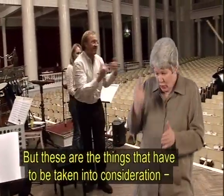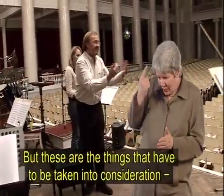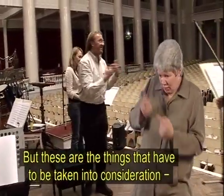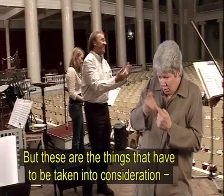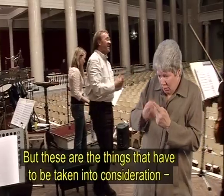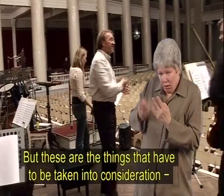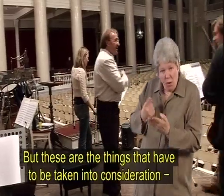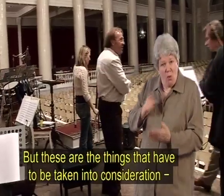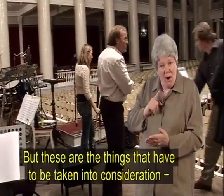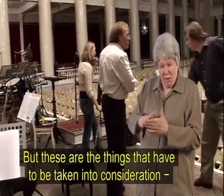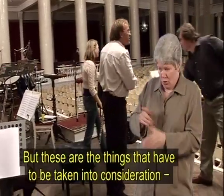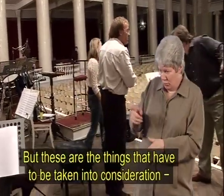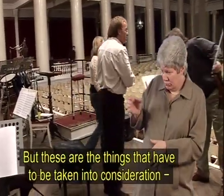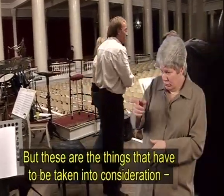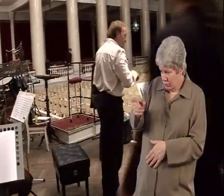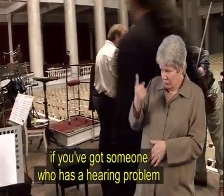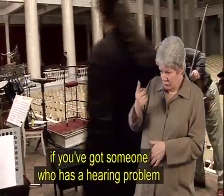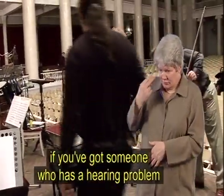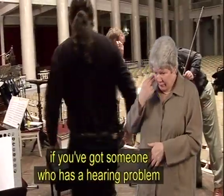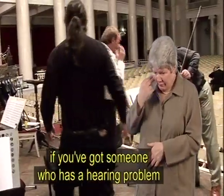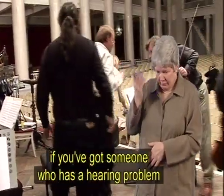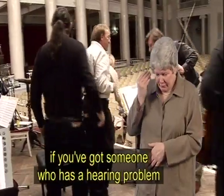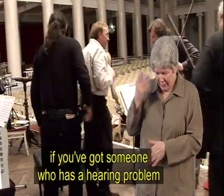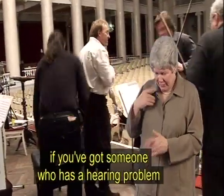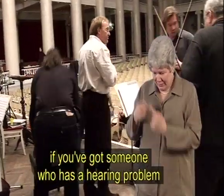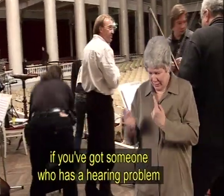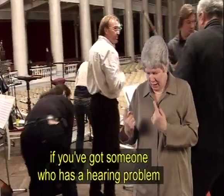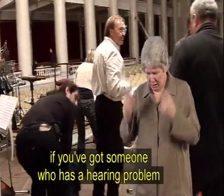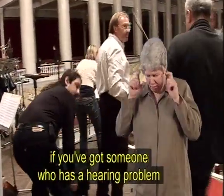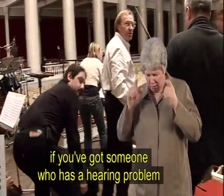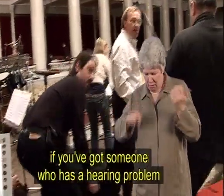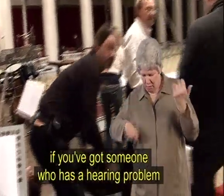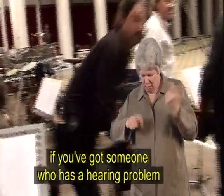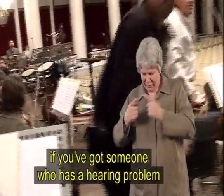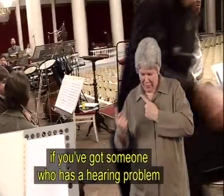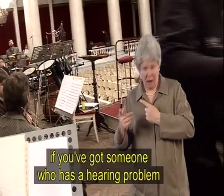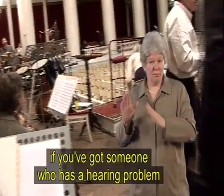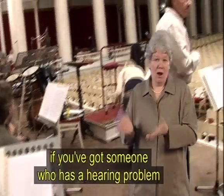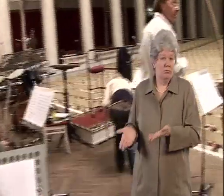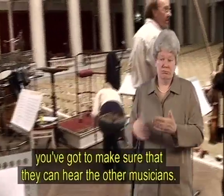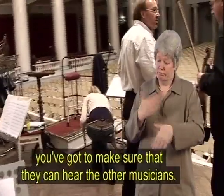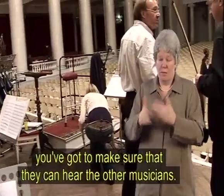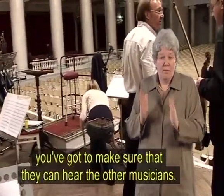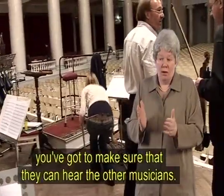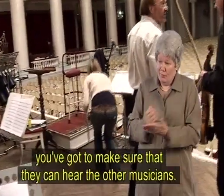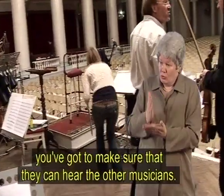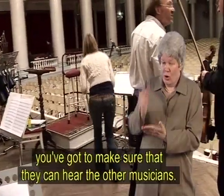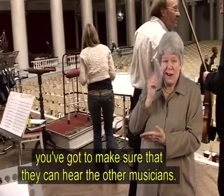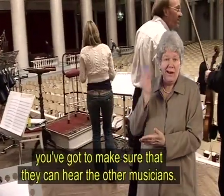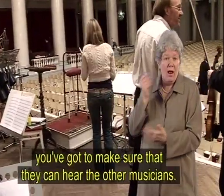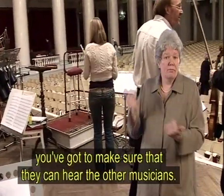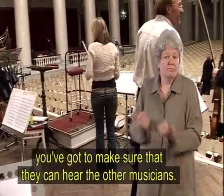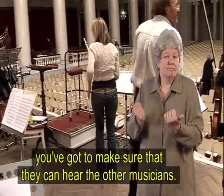these are the things that have to be taken into consideration. If you've got someone who has a hearing problem, you've got